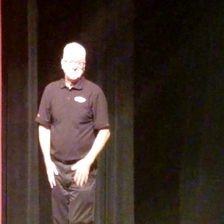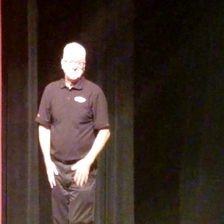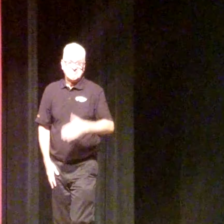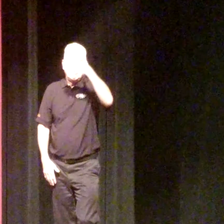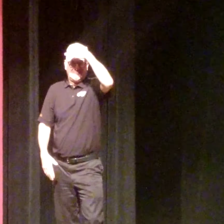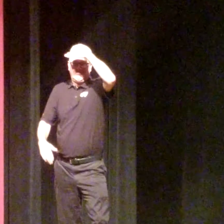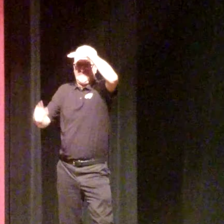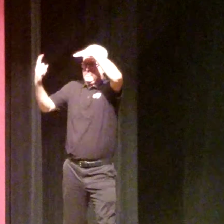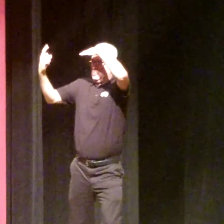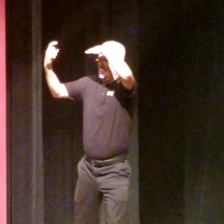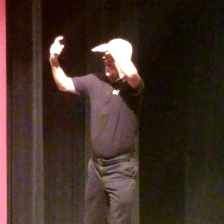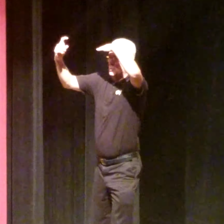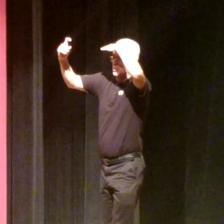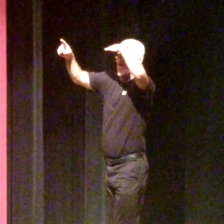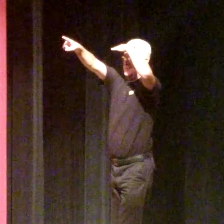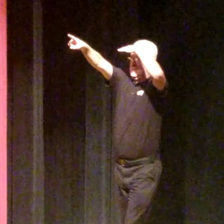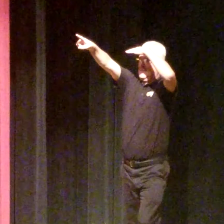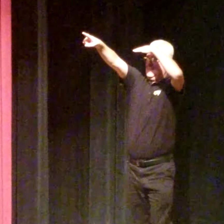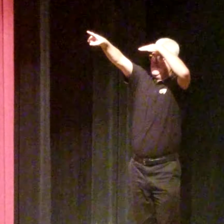a big thing. Any other questions?